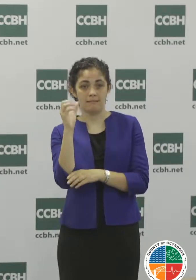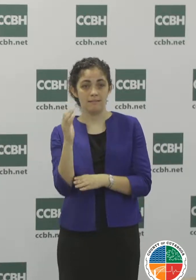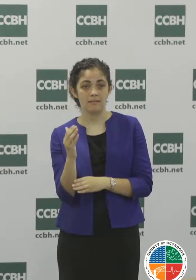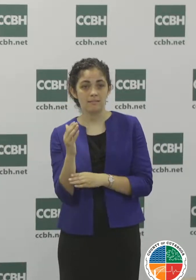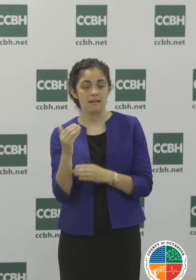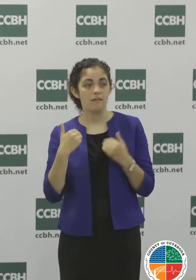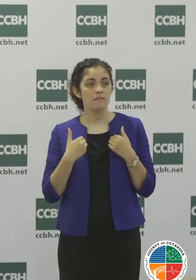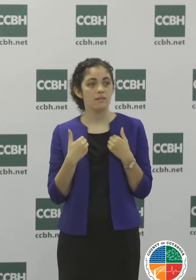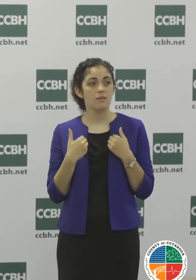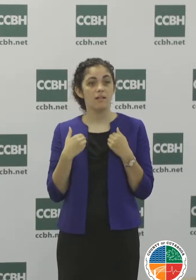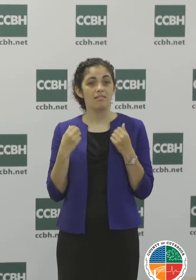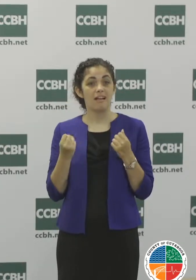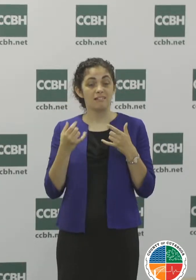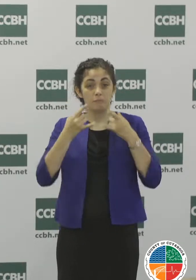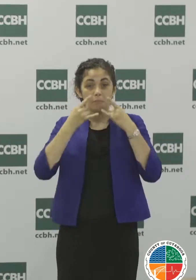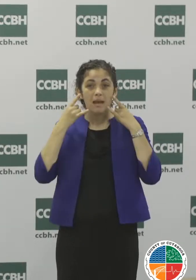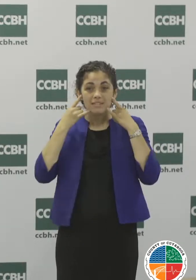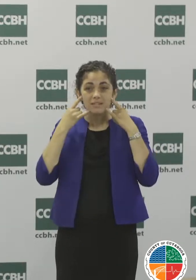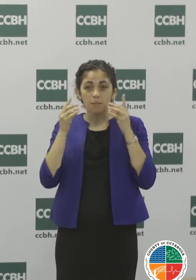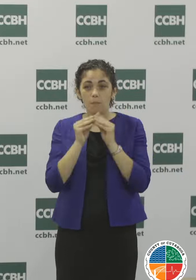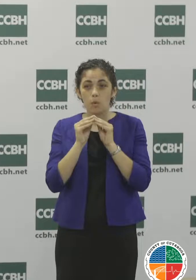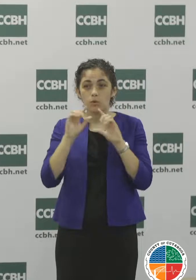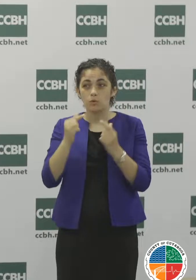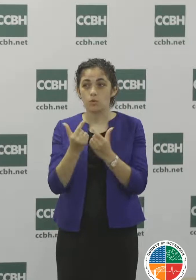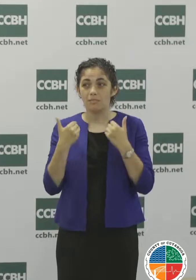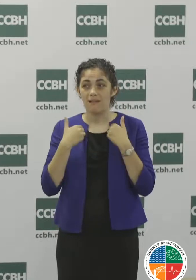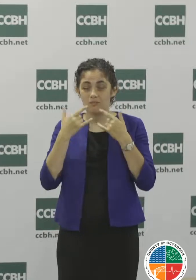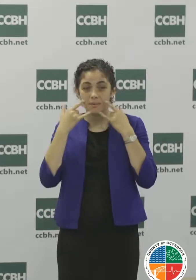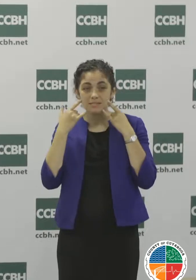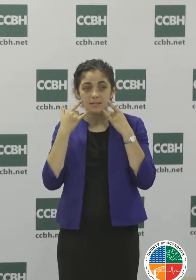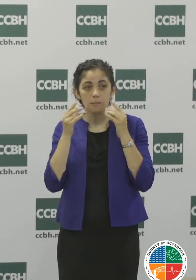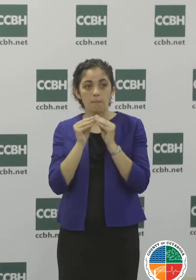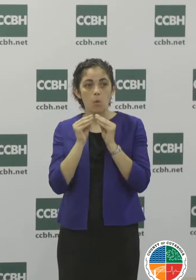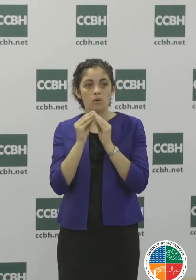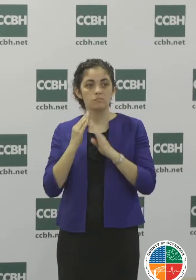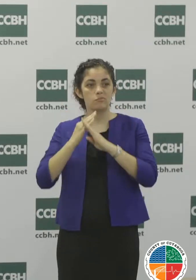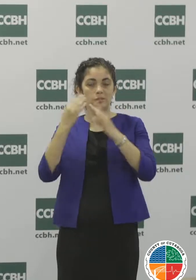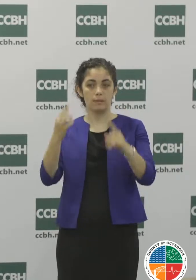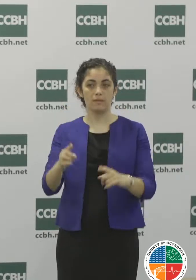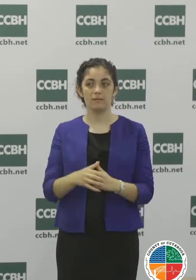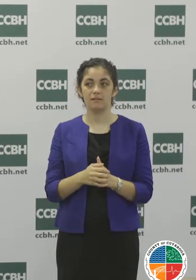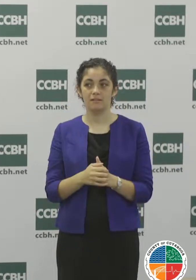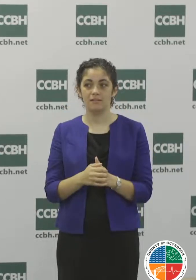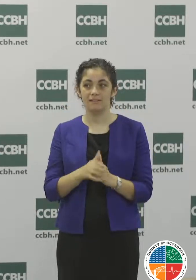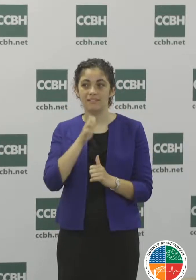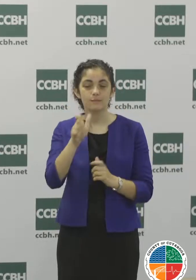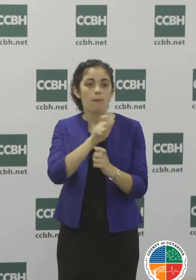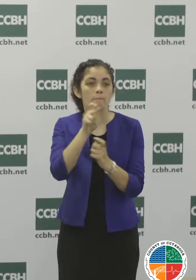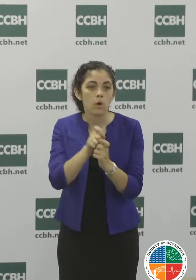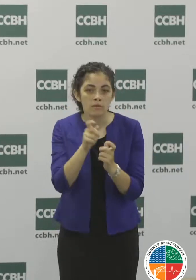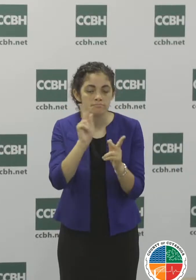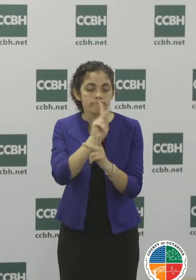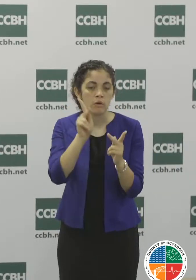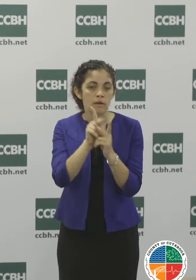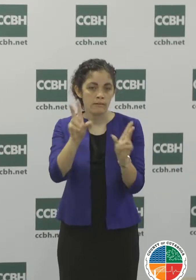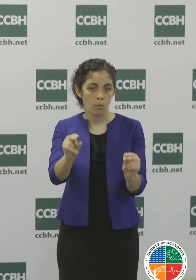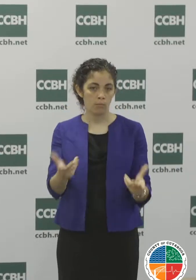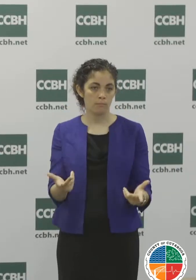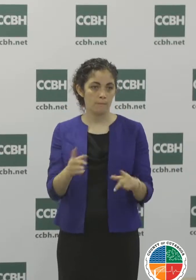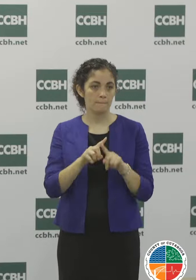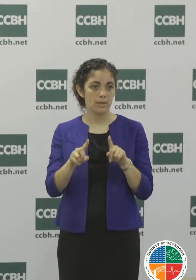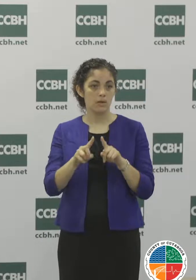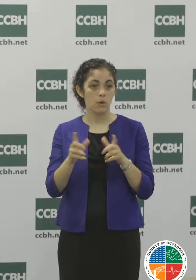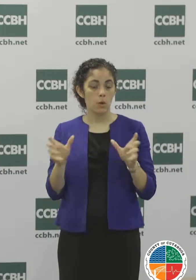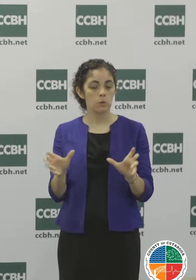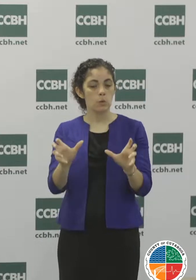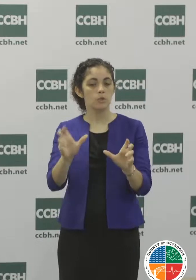been largely wearing masks. The more in the group that wear masks, the better the level of prevention, but it certainly wasn't perfect. And we're going to continue